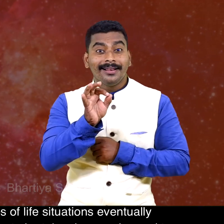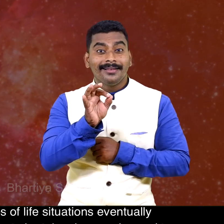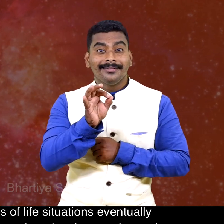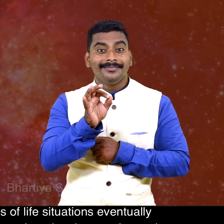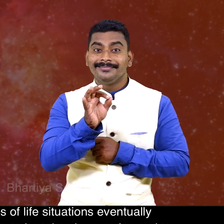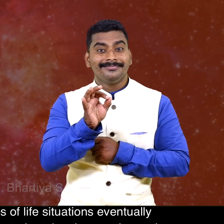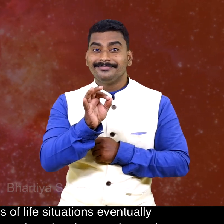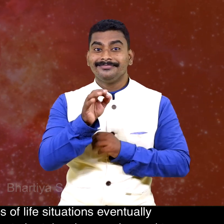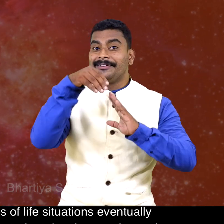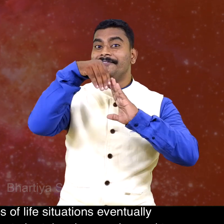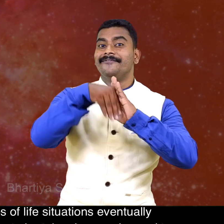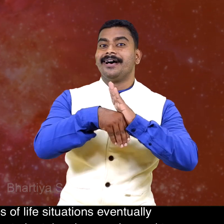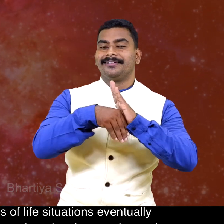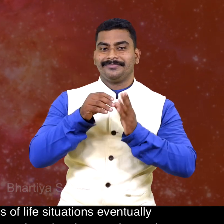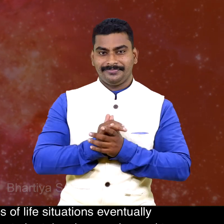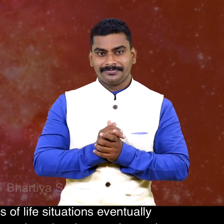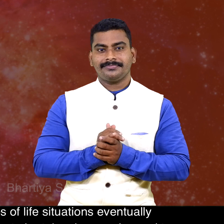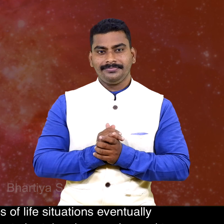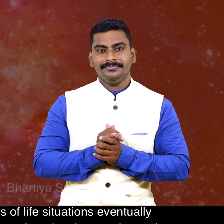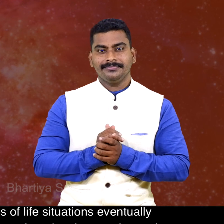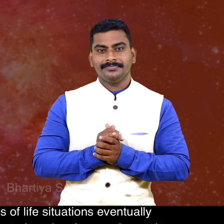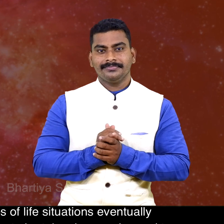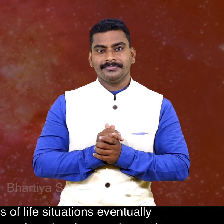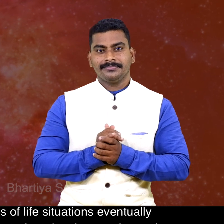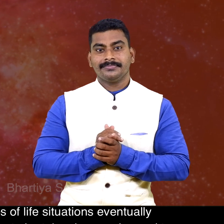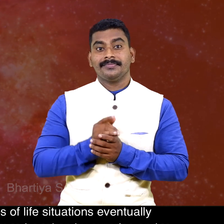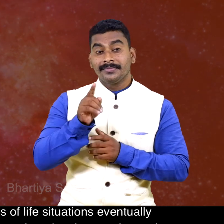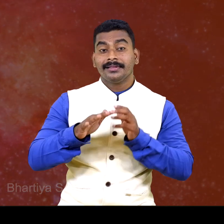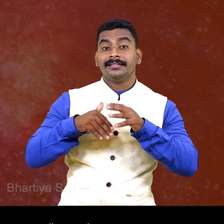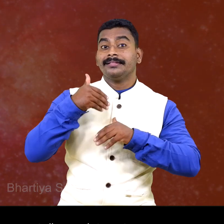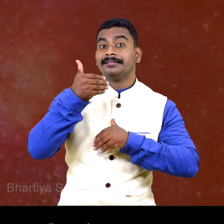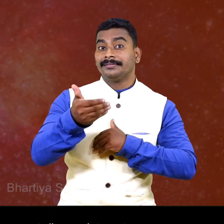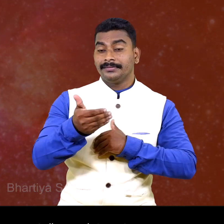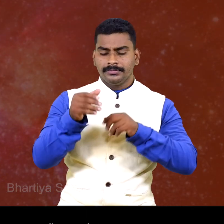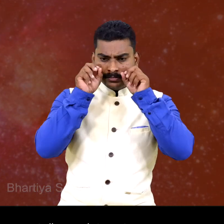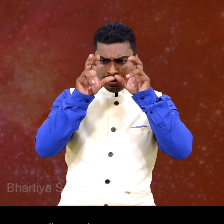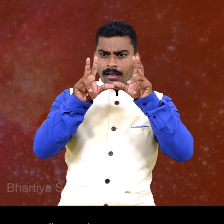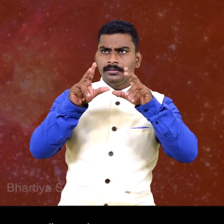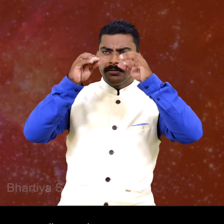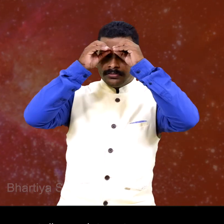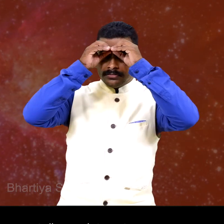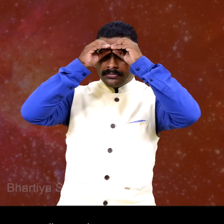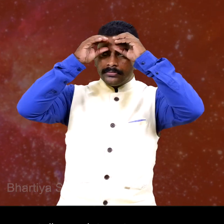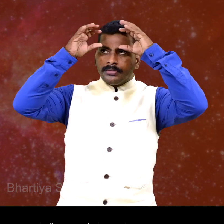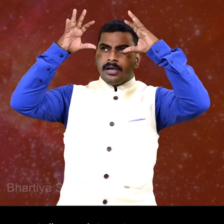cause them to be taken by surprise and to suffer great